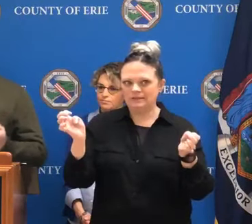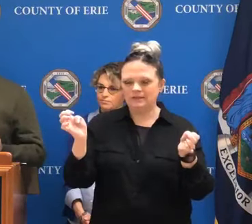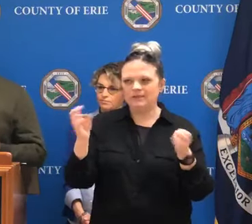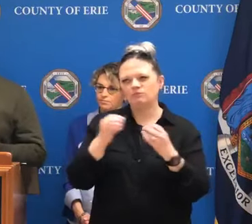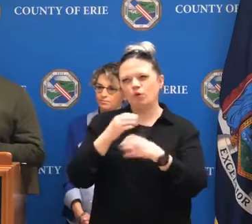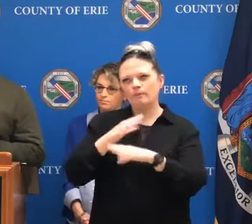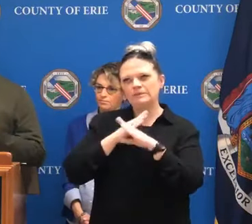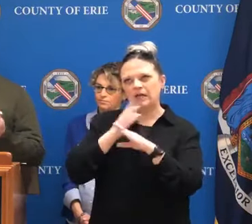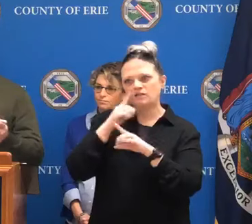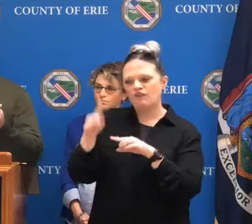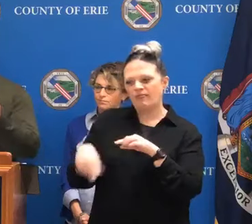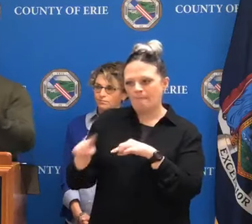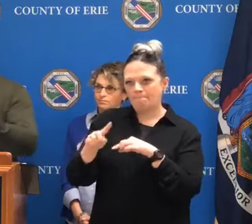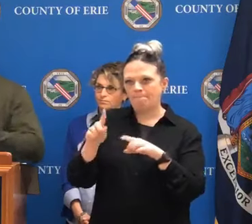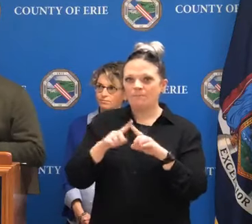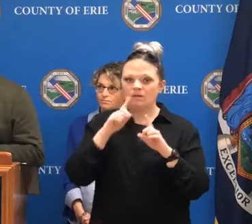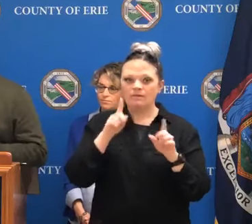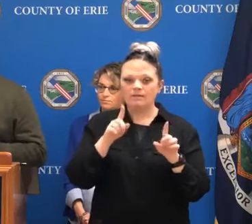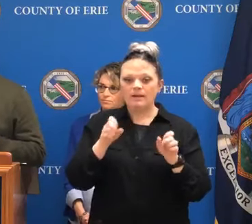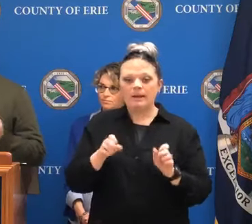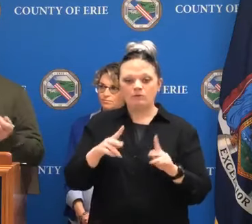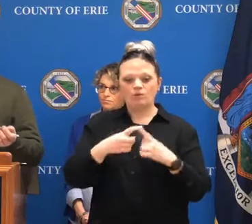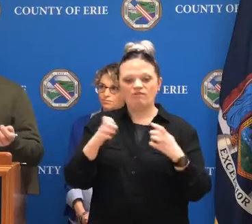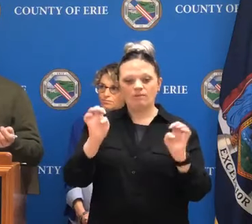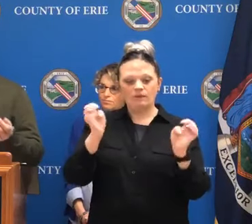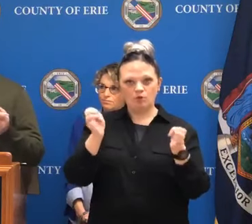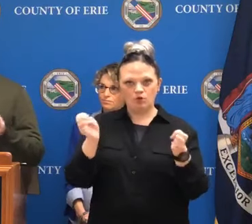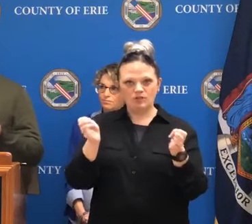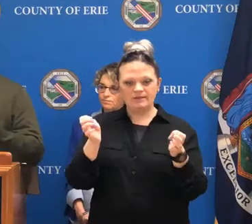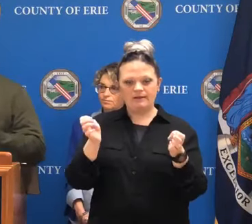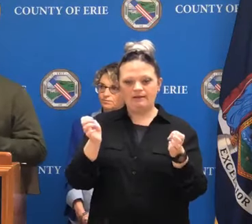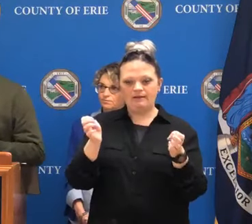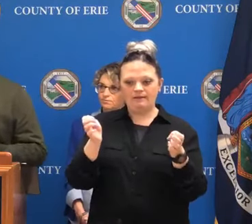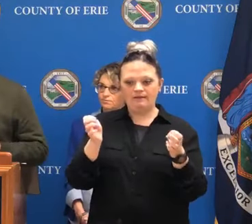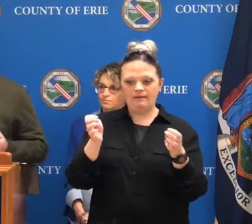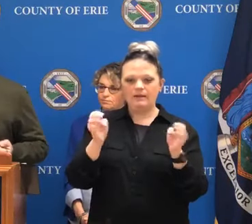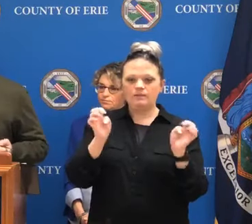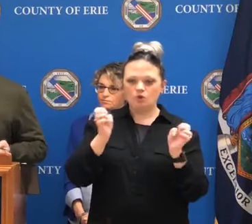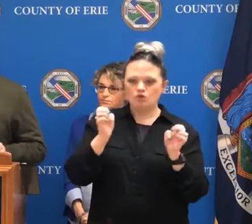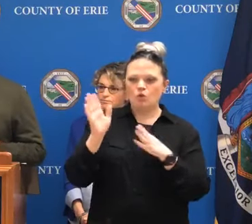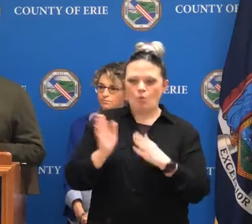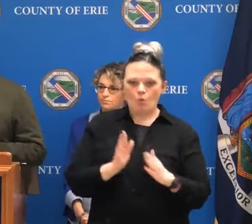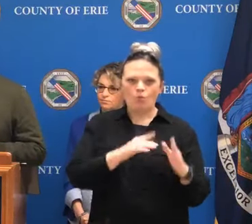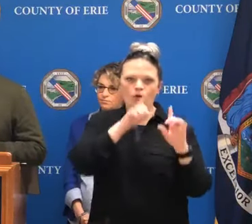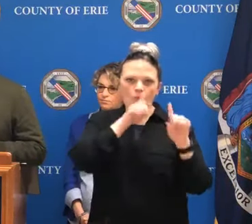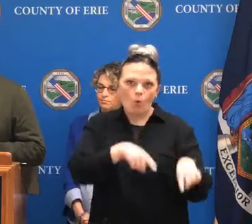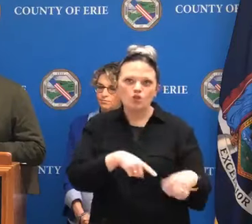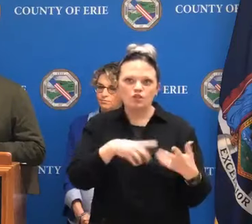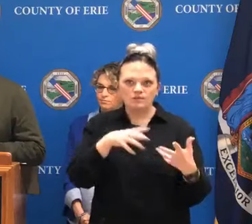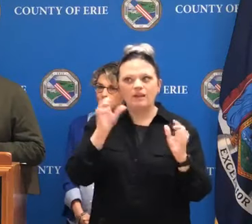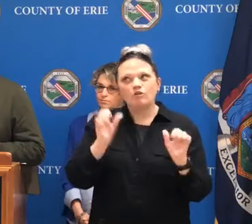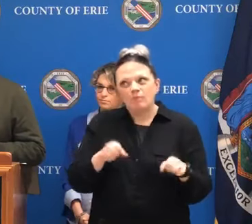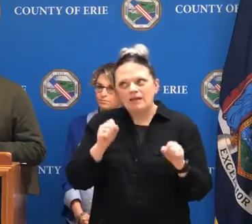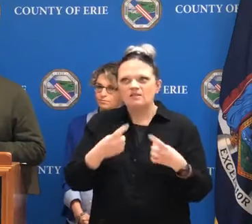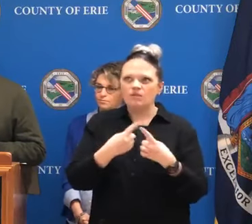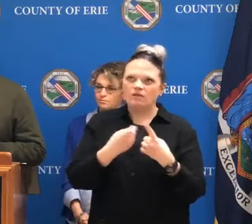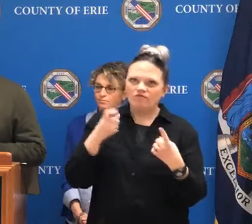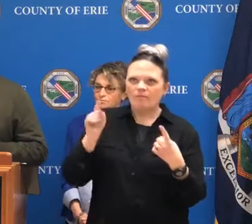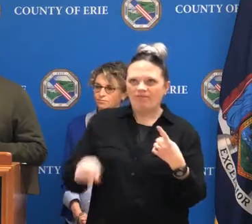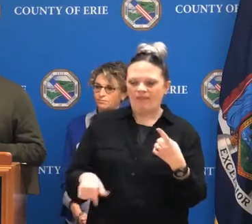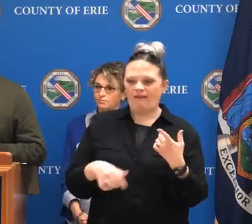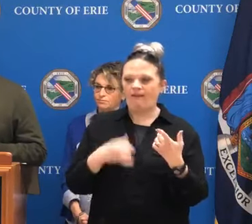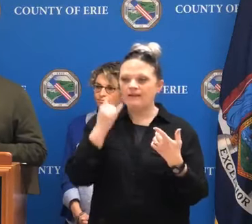protection for them and the opportunity from the emergency, the state of emergency and the emergency orders that could potentially come from that, so